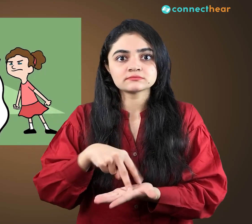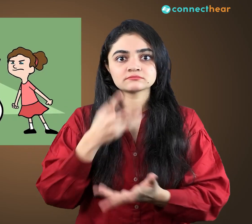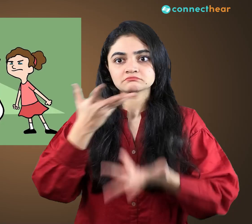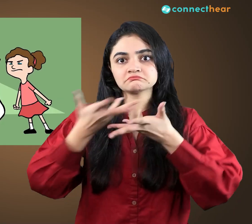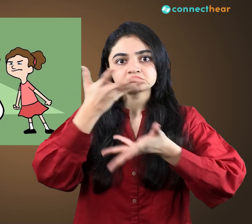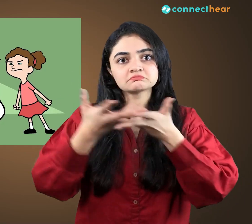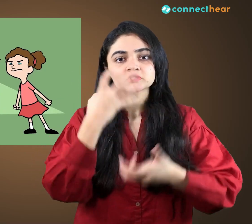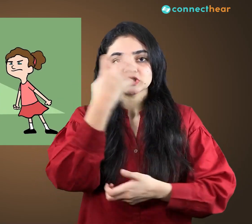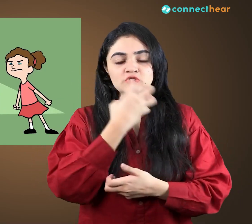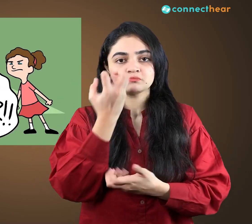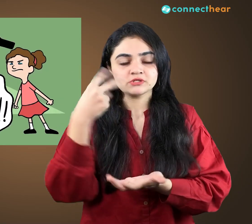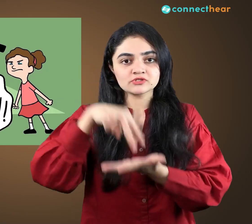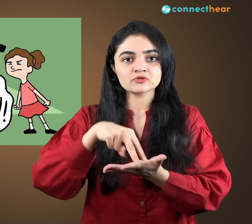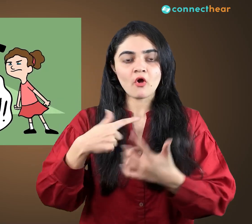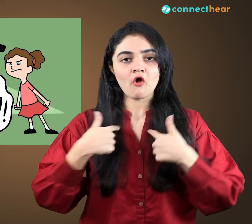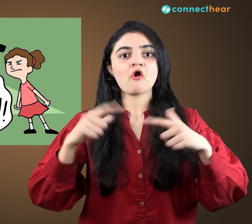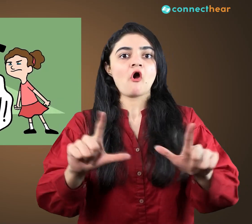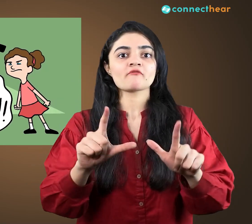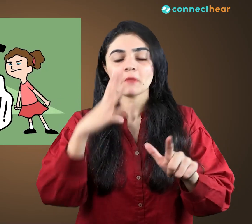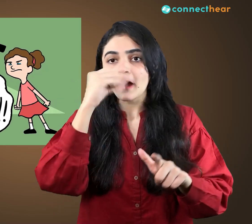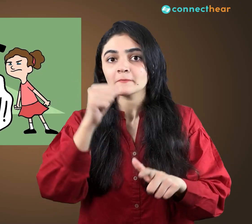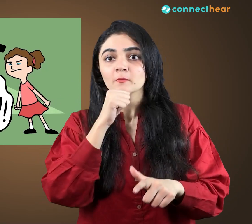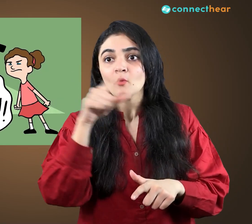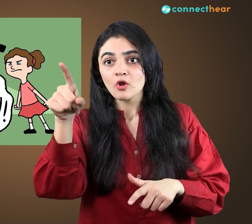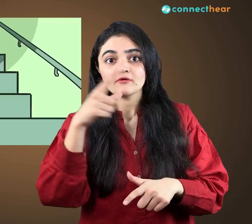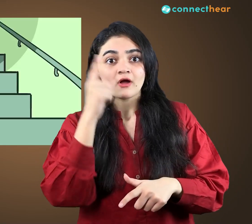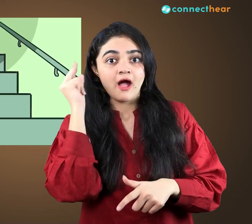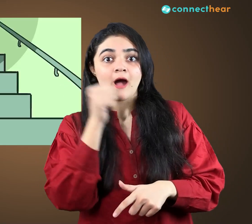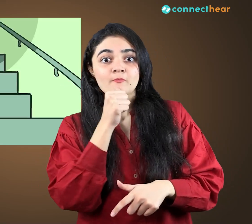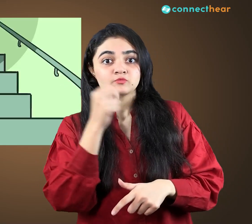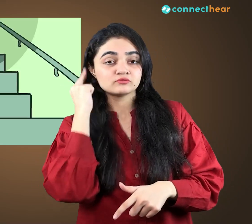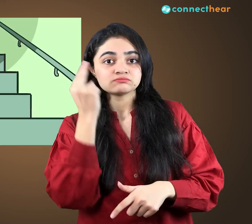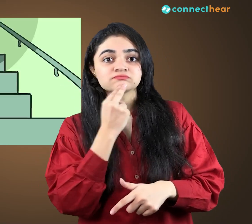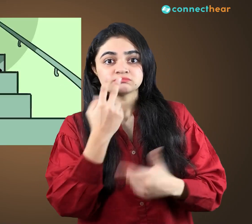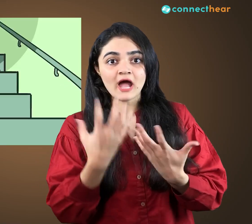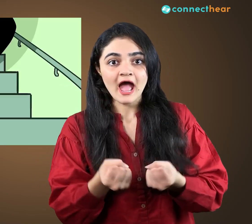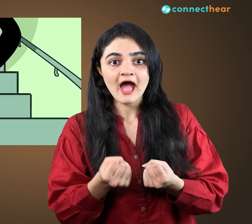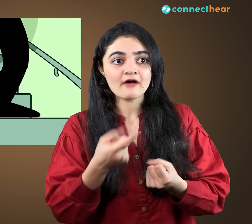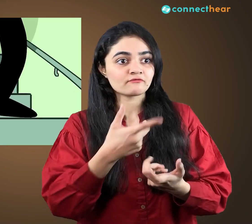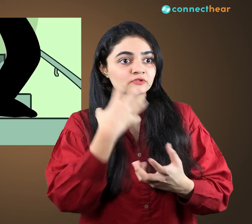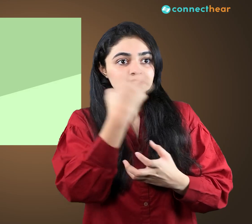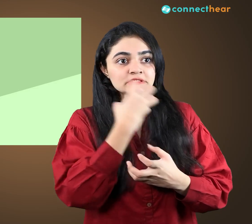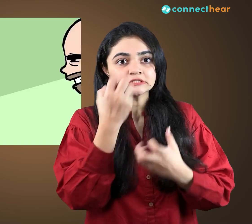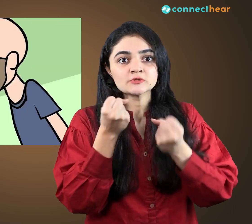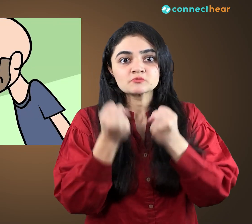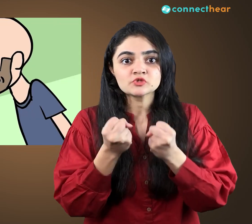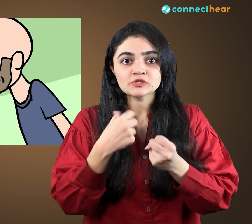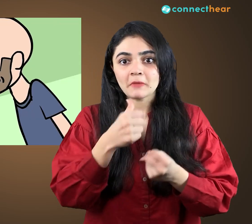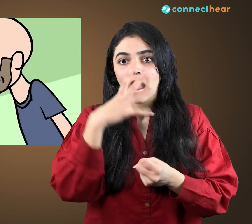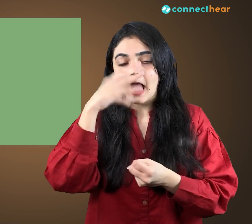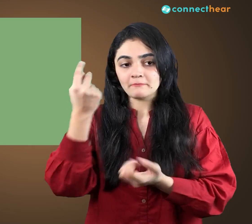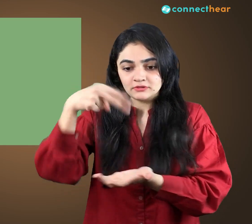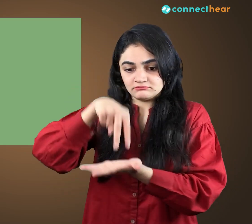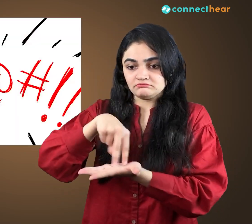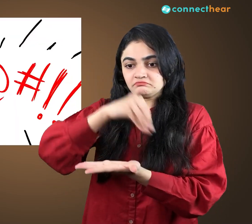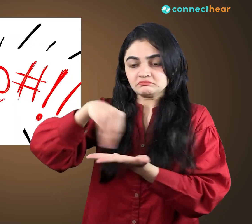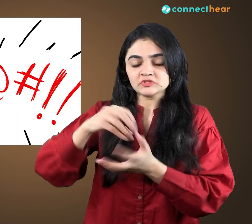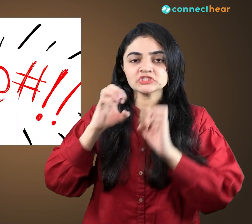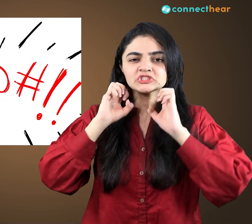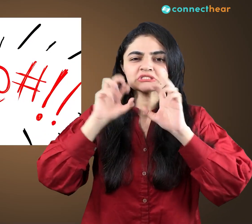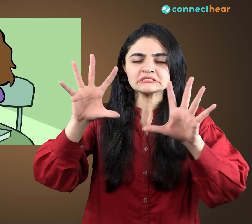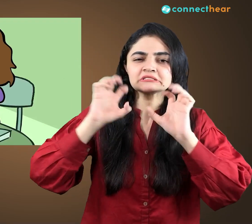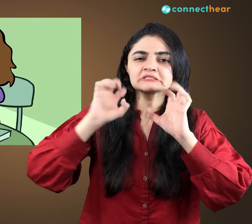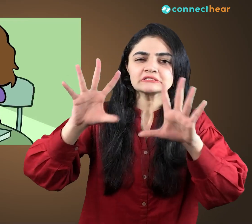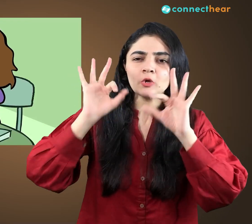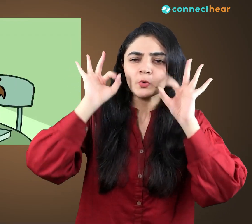My dad yelled at her and accused her that my mom had told her that he was drunk. Then he proceeded to stomp downstairs to where my mom was standing in the kitchen. He yelled at